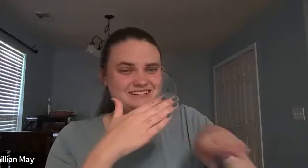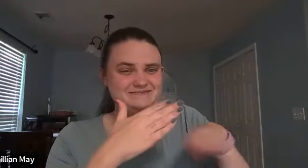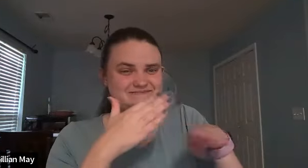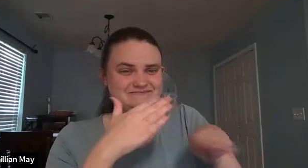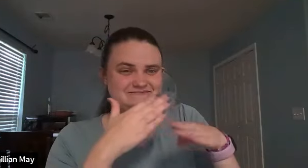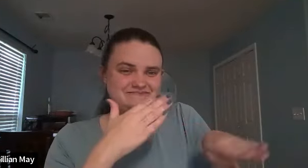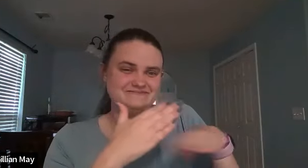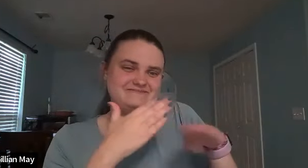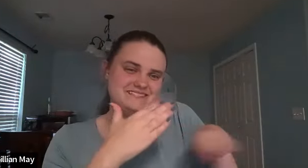Soccer.